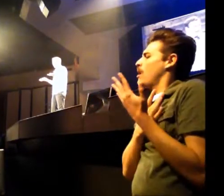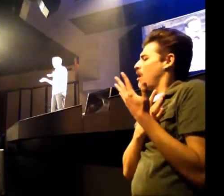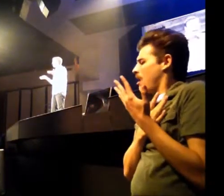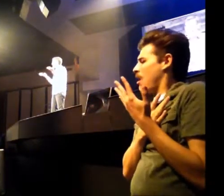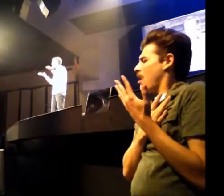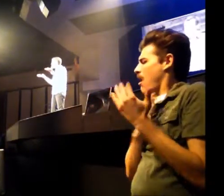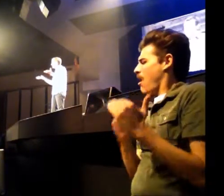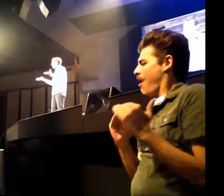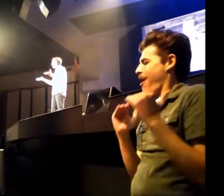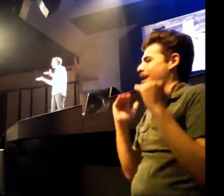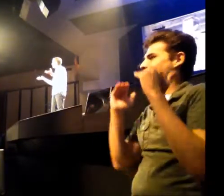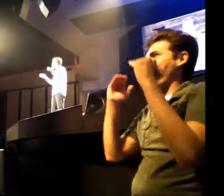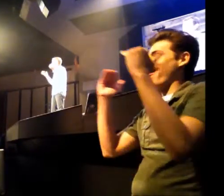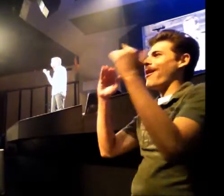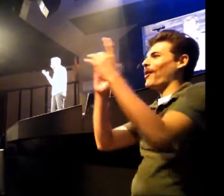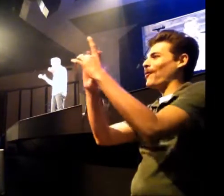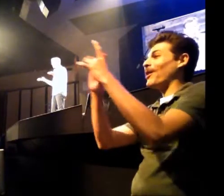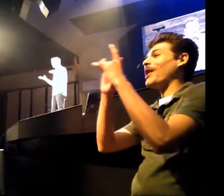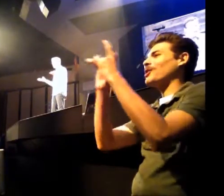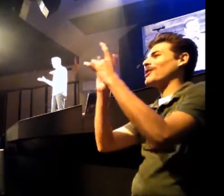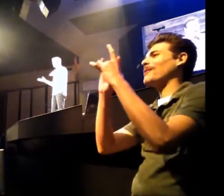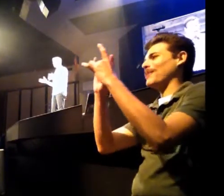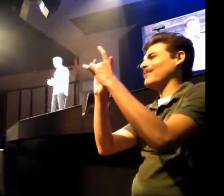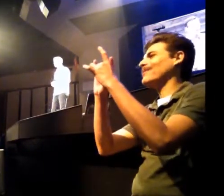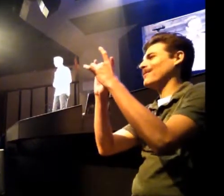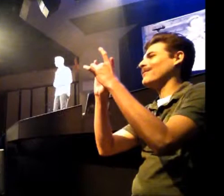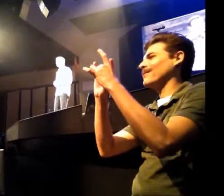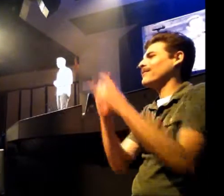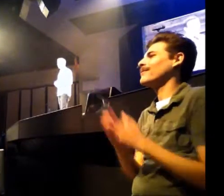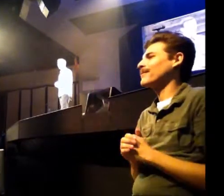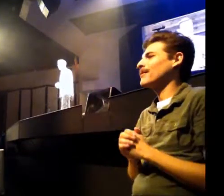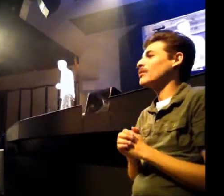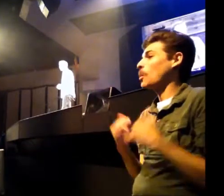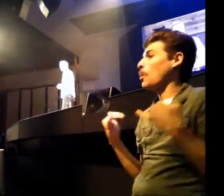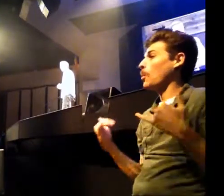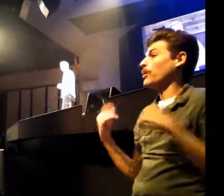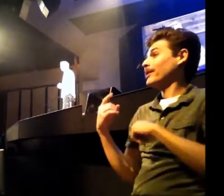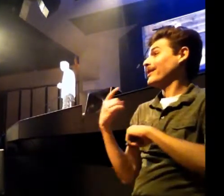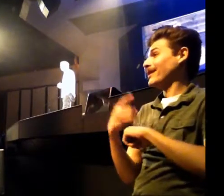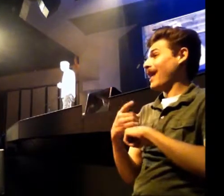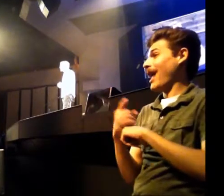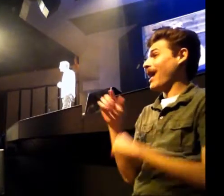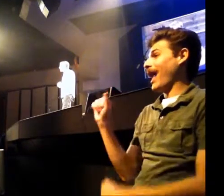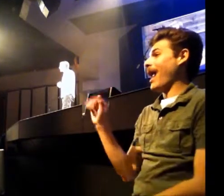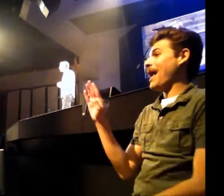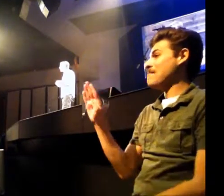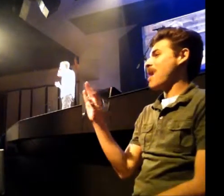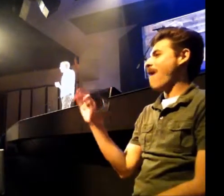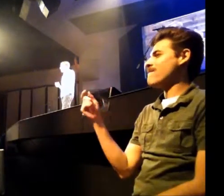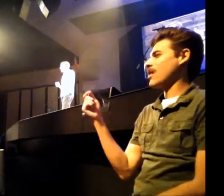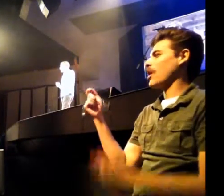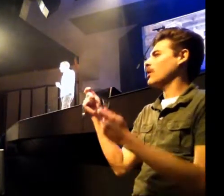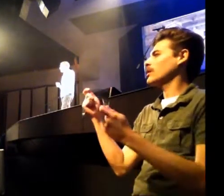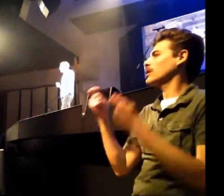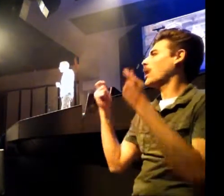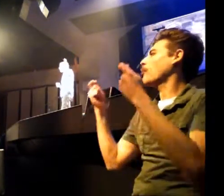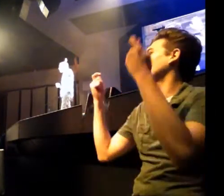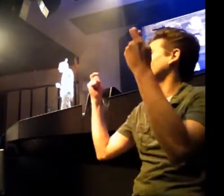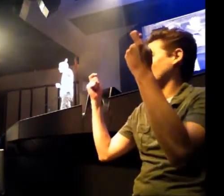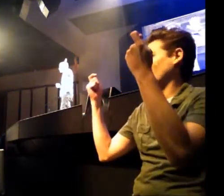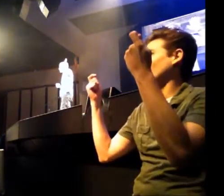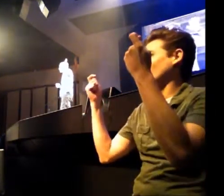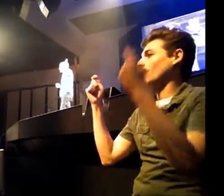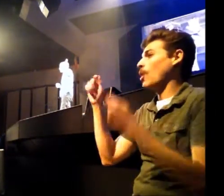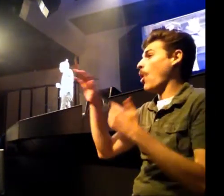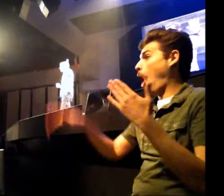religion into what's really relational and what's really practical. So today we are having a little bit of a celebration with all of